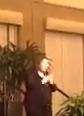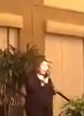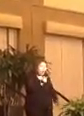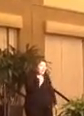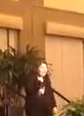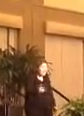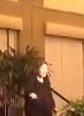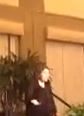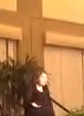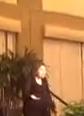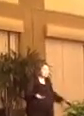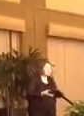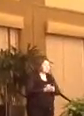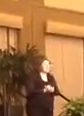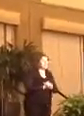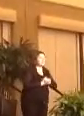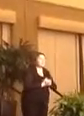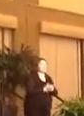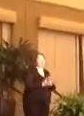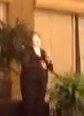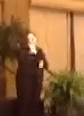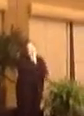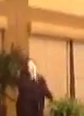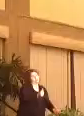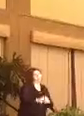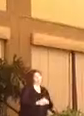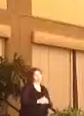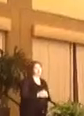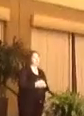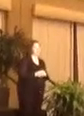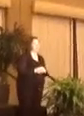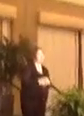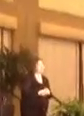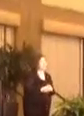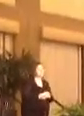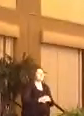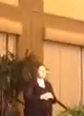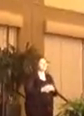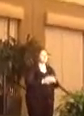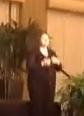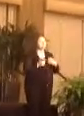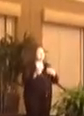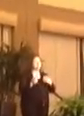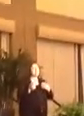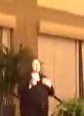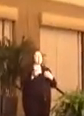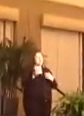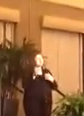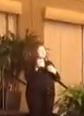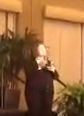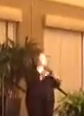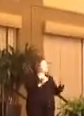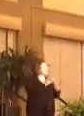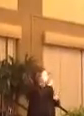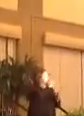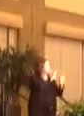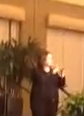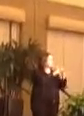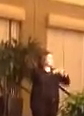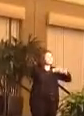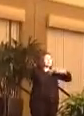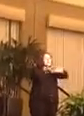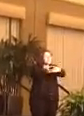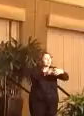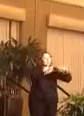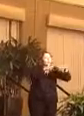fact, like, a lot of them are. But they're not all gay. And so in fact, it's a lot of like straight families that come out